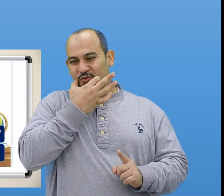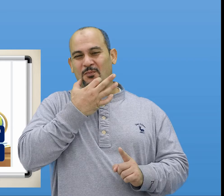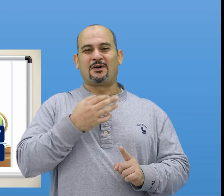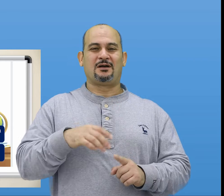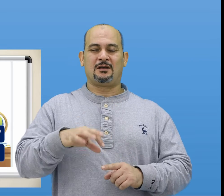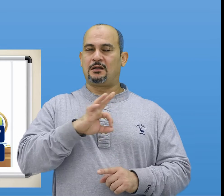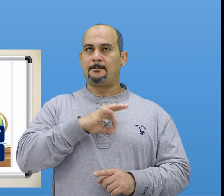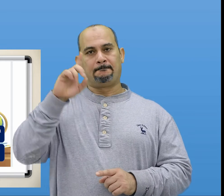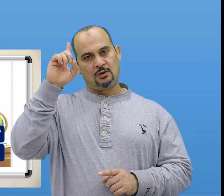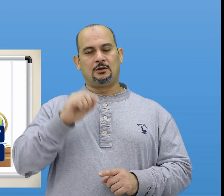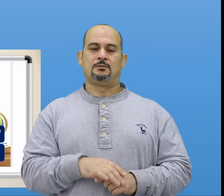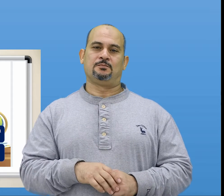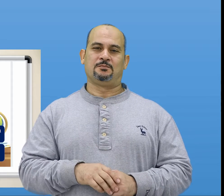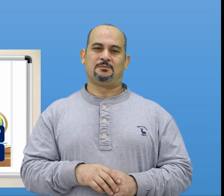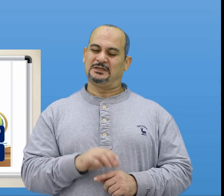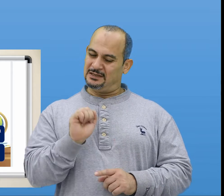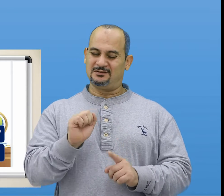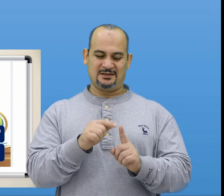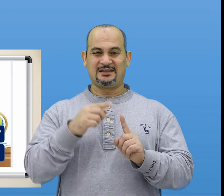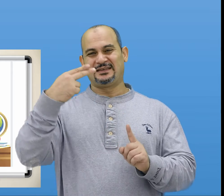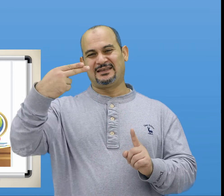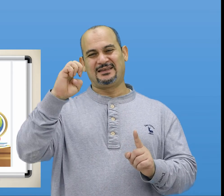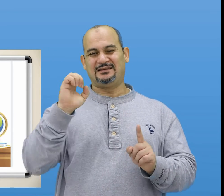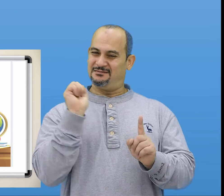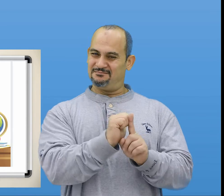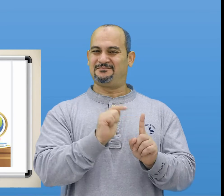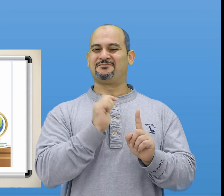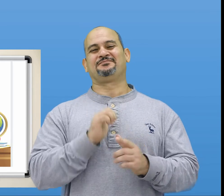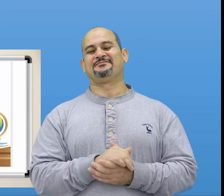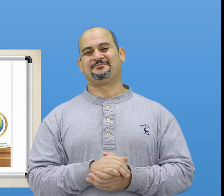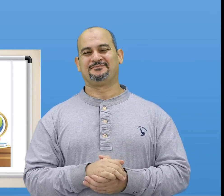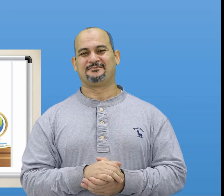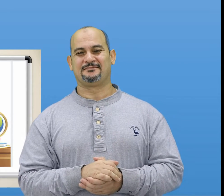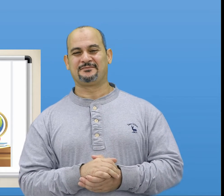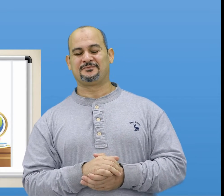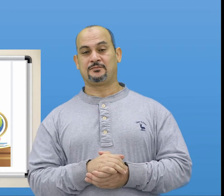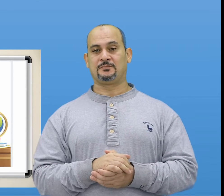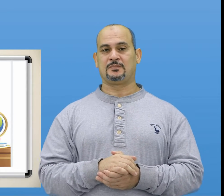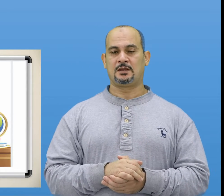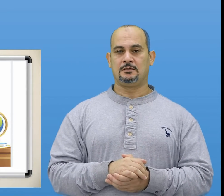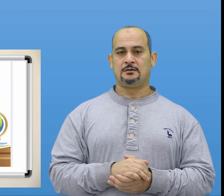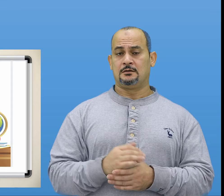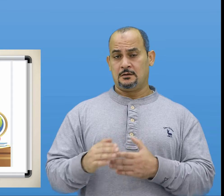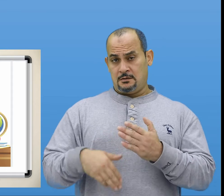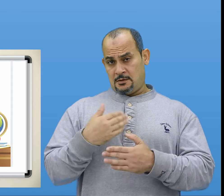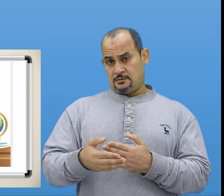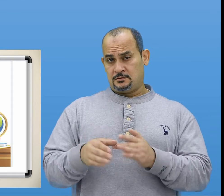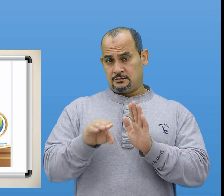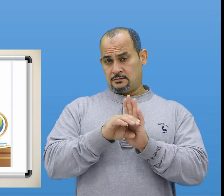we're going with the second exit. Okay. Next, we have two SIM cards, and we are replacing one with